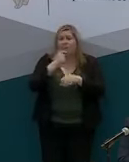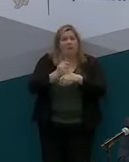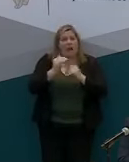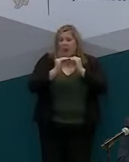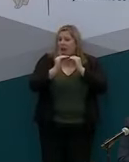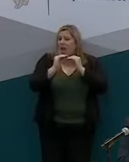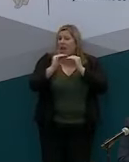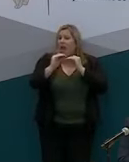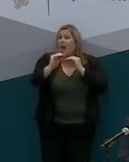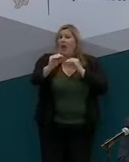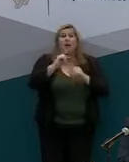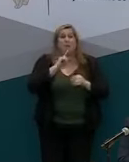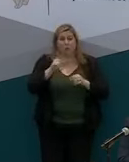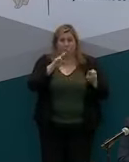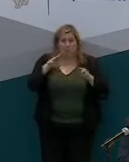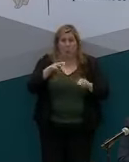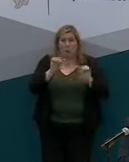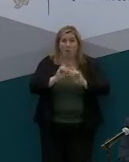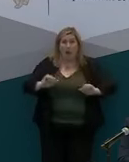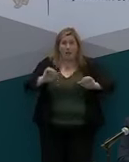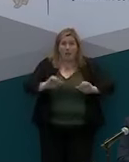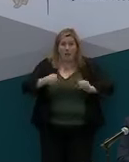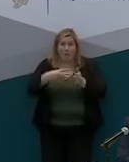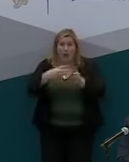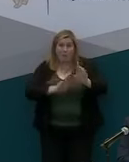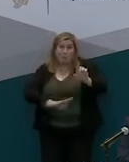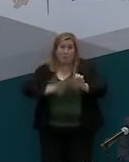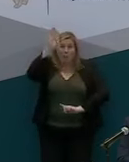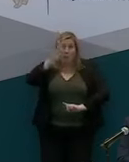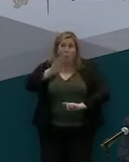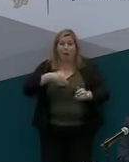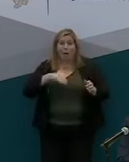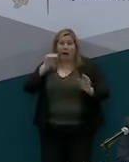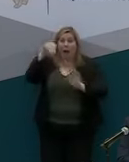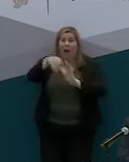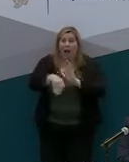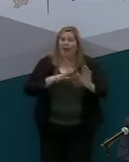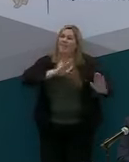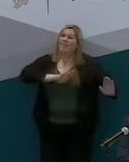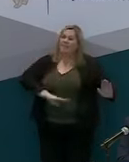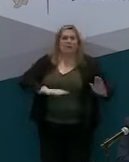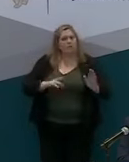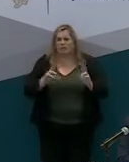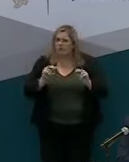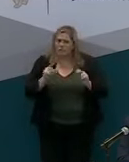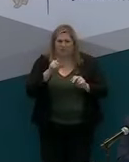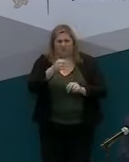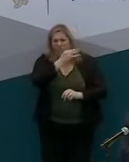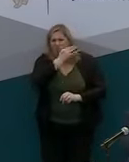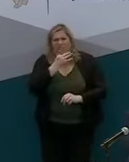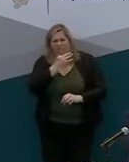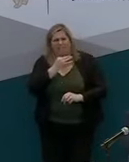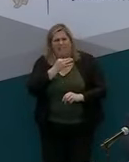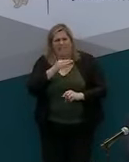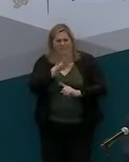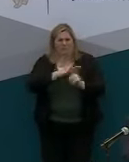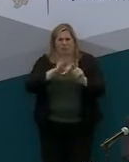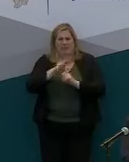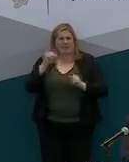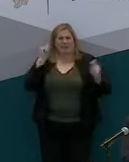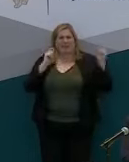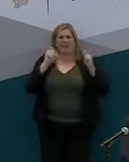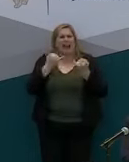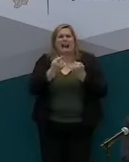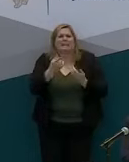of waiting for a peak is an understandable way to think about it, but a bad way to think about it, because you get a false sense of complacency, for instance. We're in